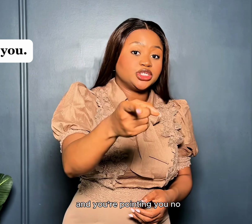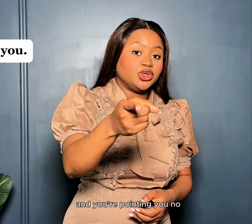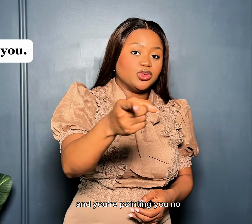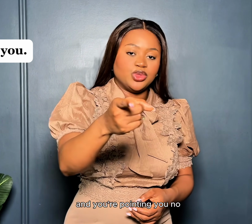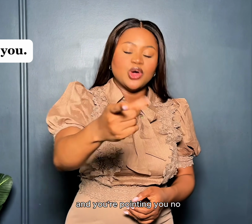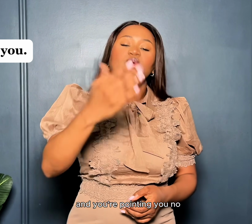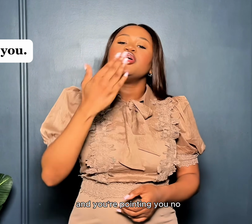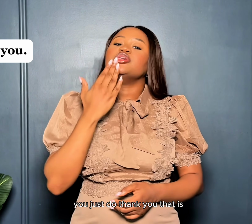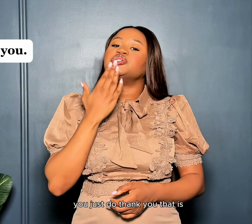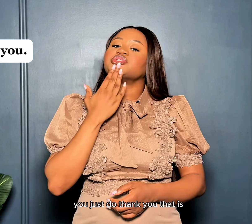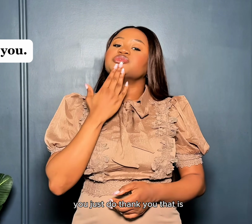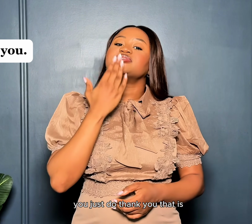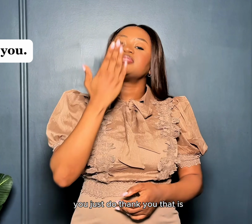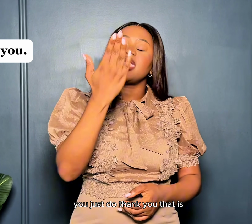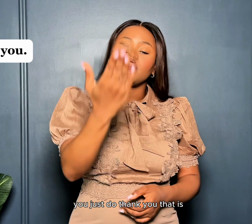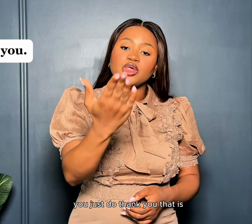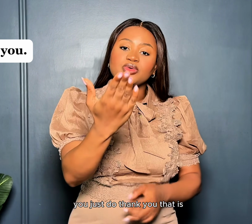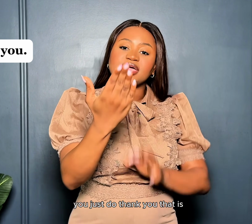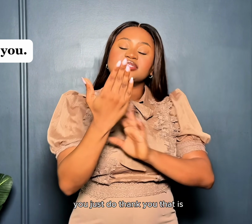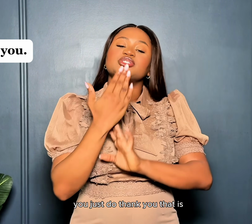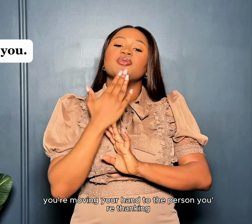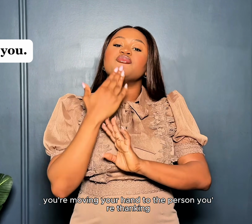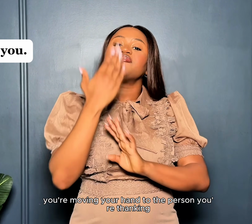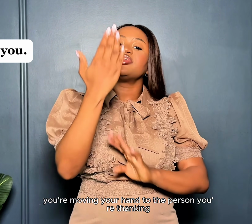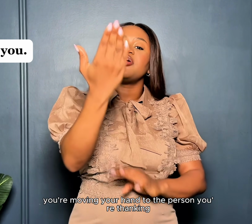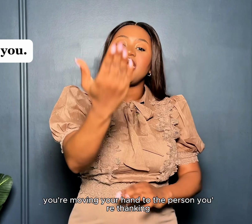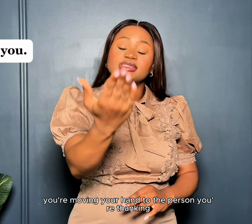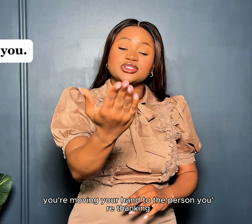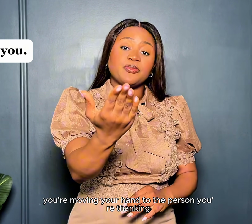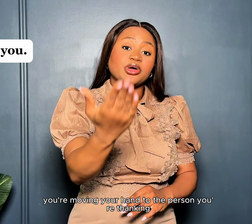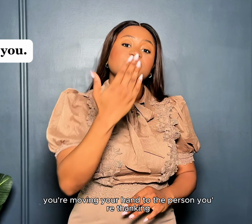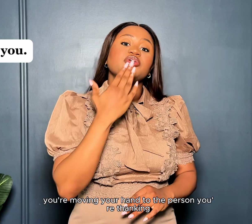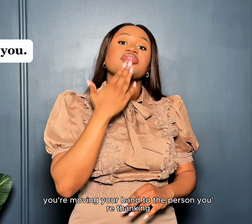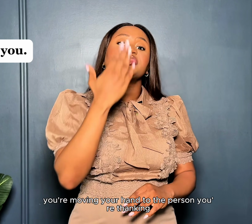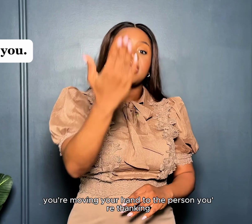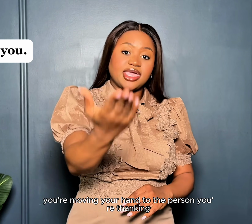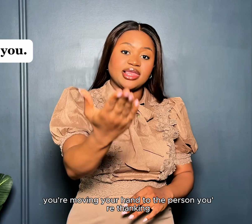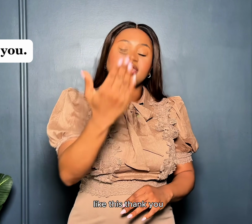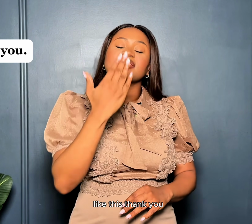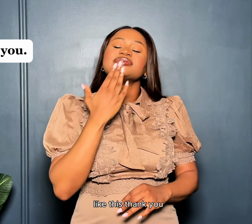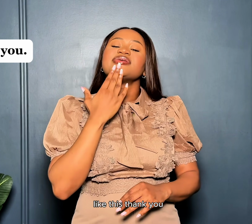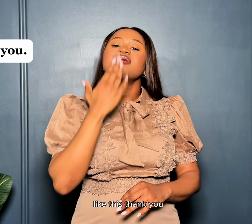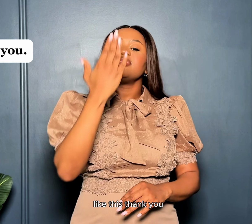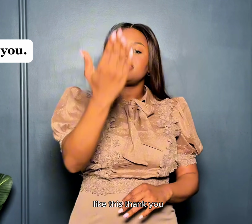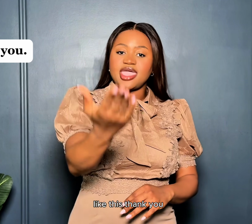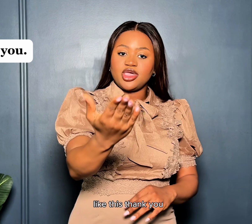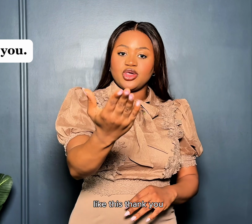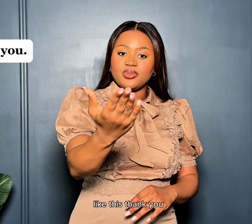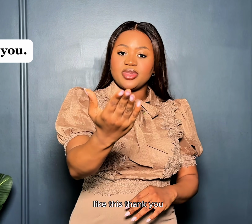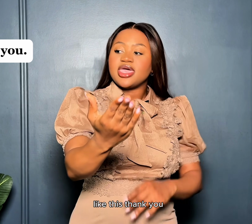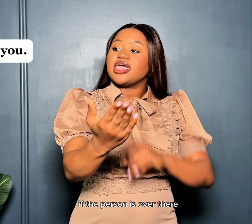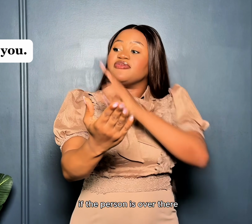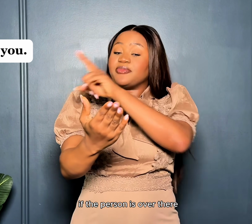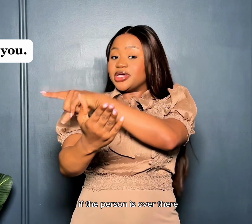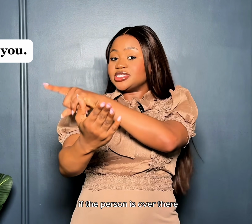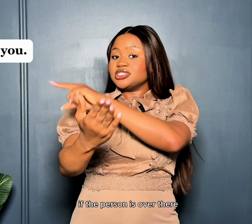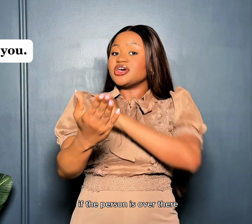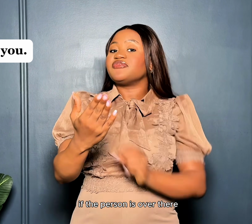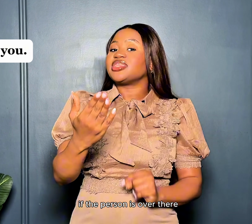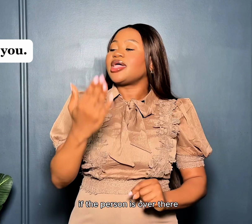you. No, you just do thank you. That is, you're moving your hand to the person you're thanking like this. Thank you. If the person is over there, you